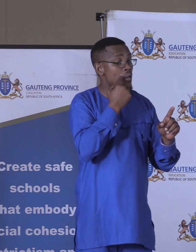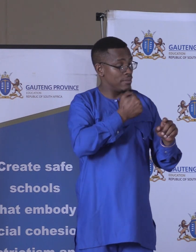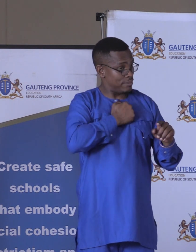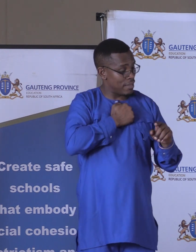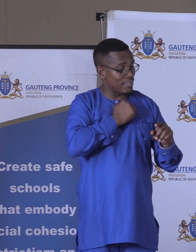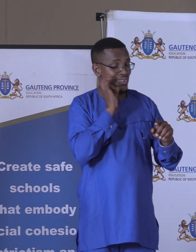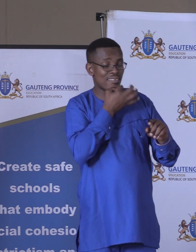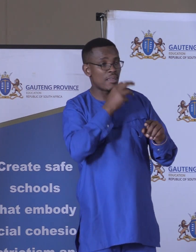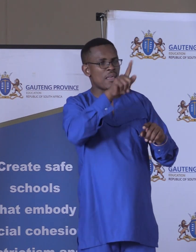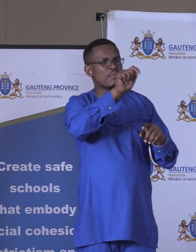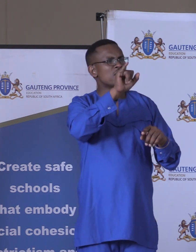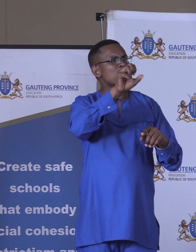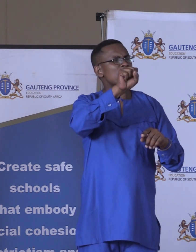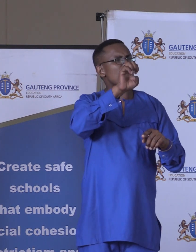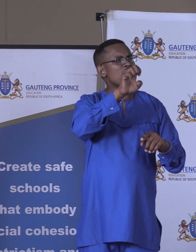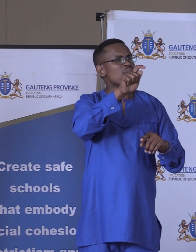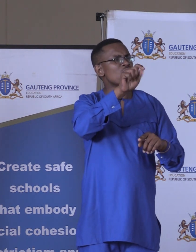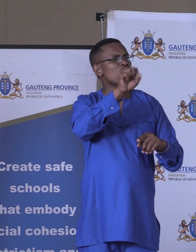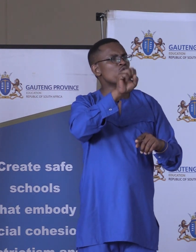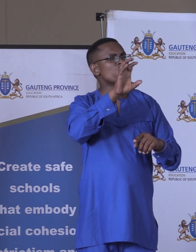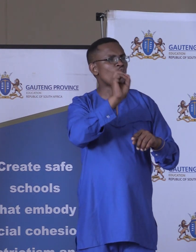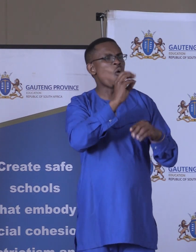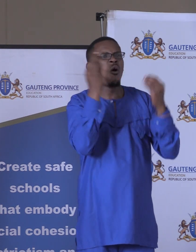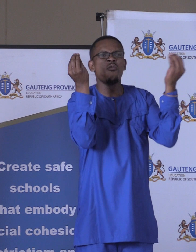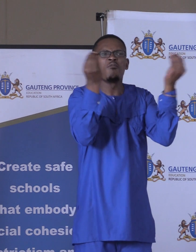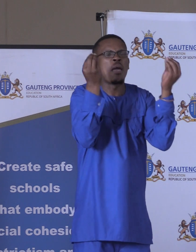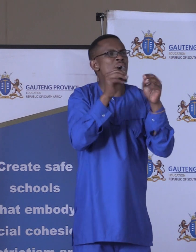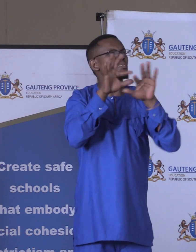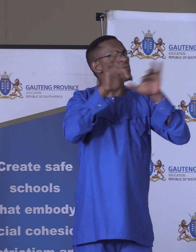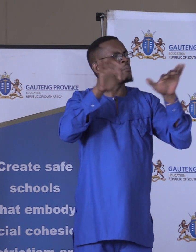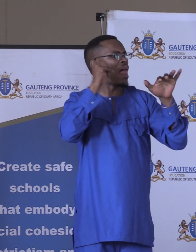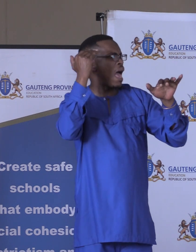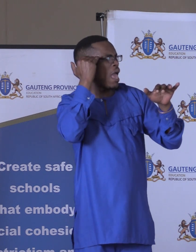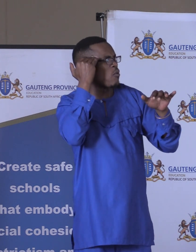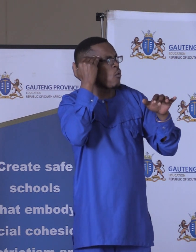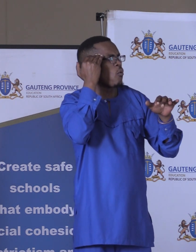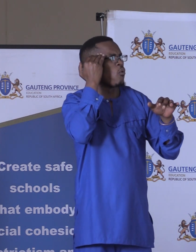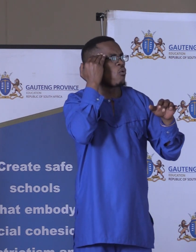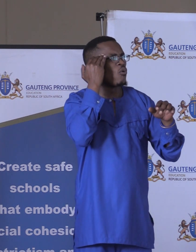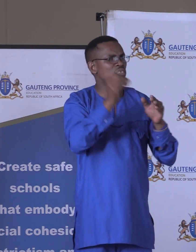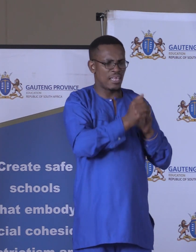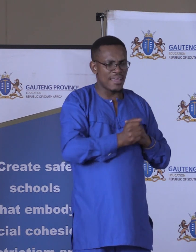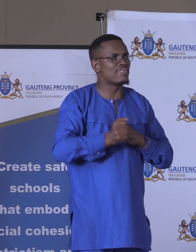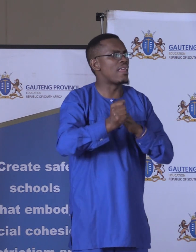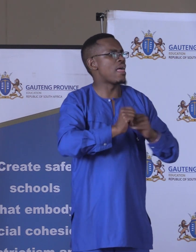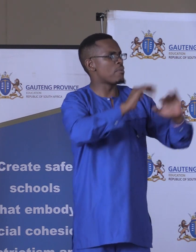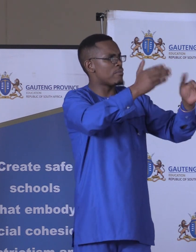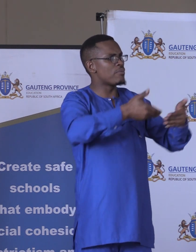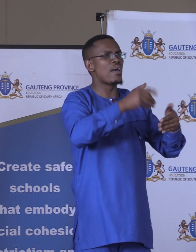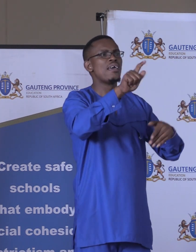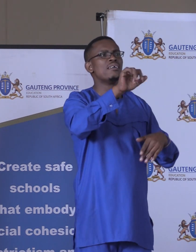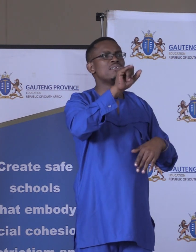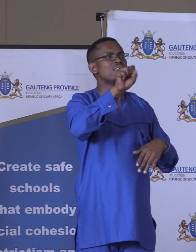say Tisetolekoni, one of the most famous people I know, is in and she is the leader. Let's welcome